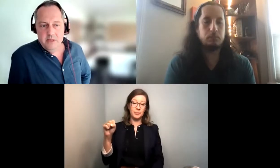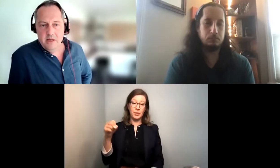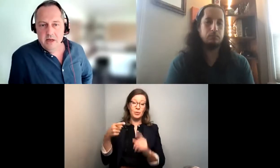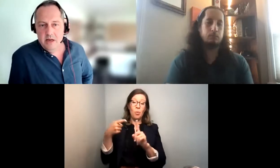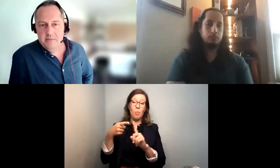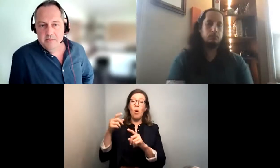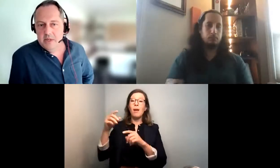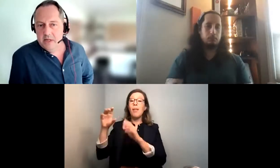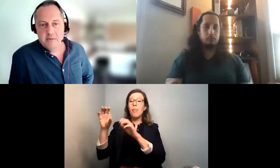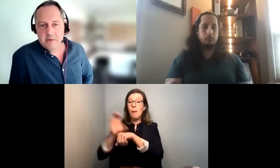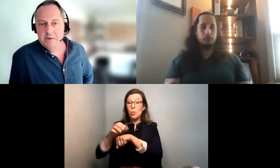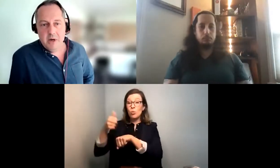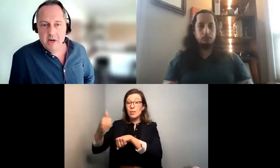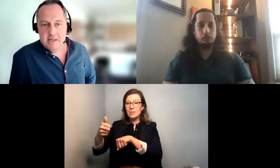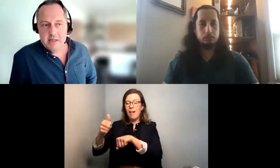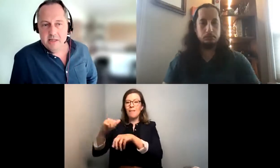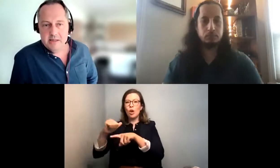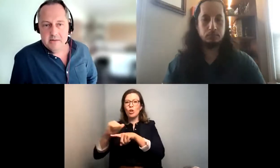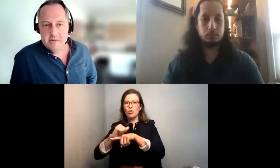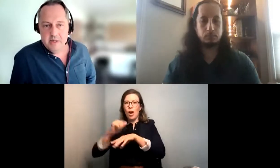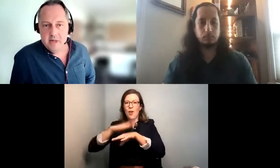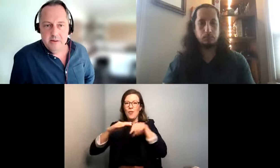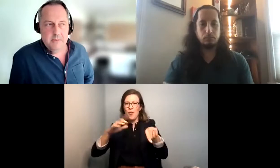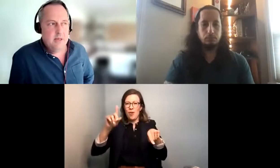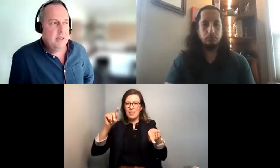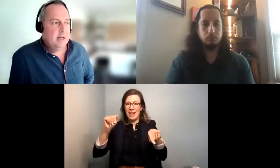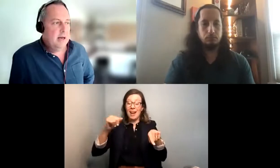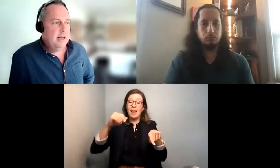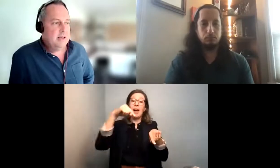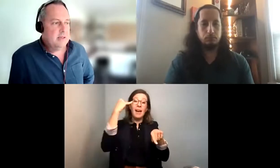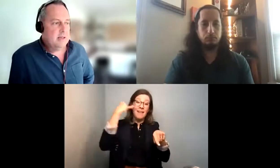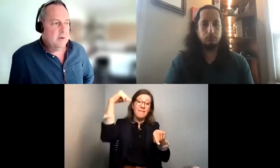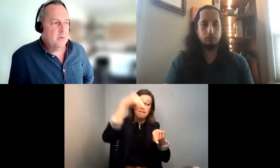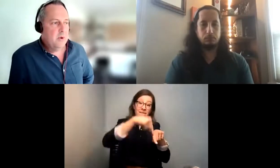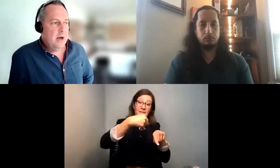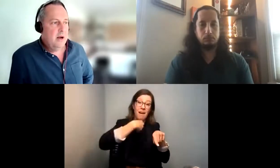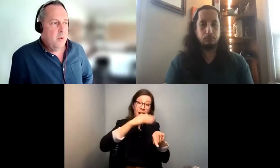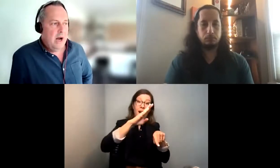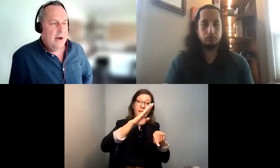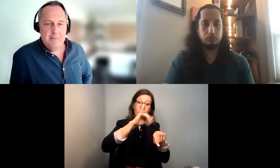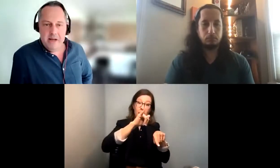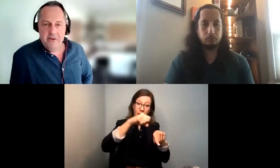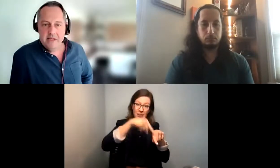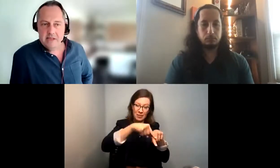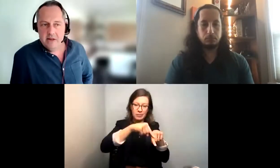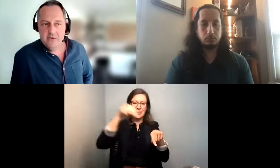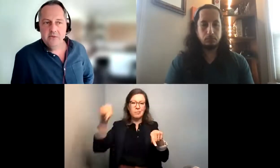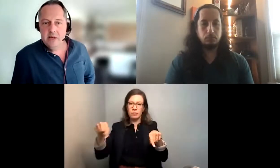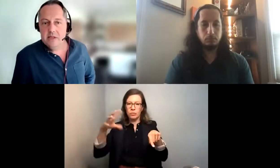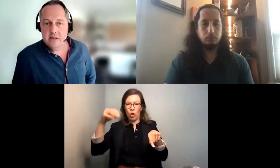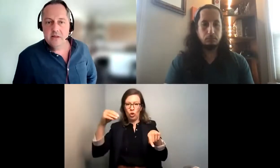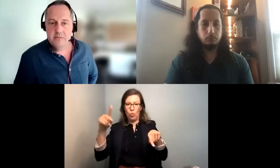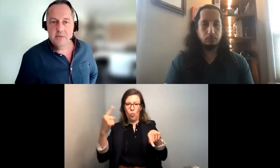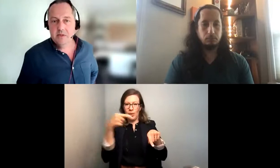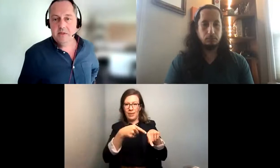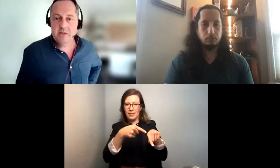from, there is bias in that data. And so how that manifests itself